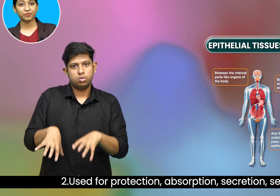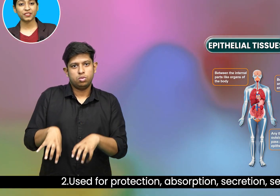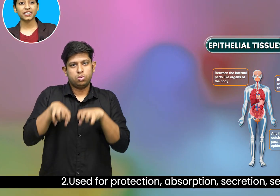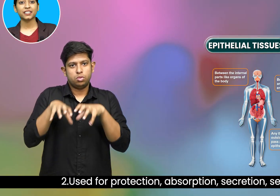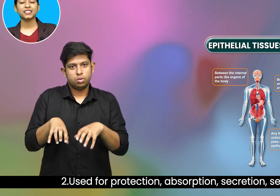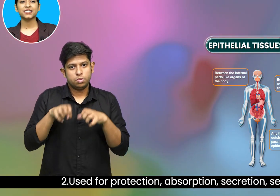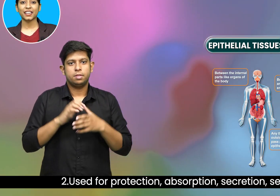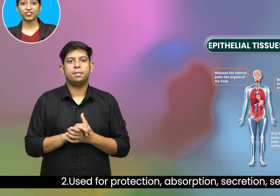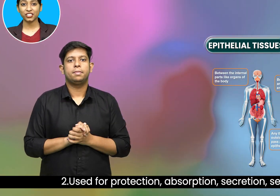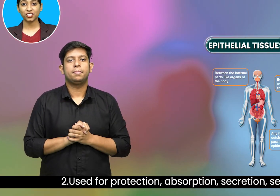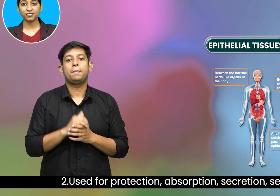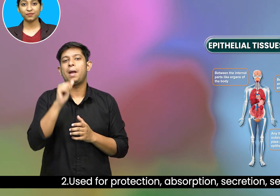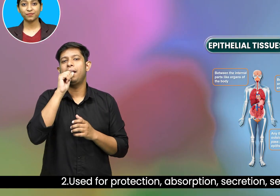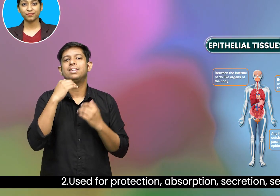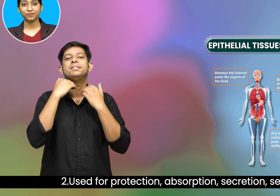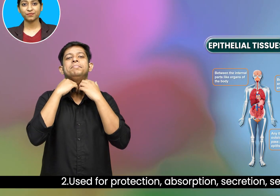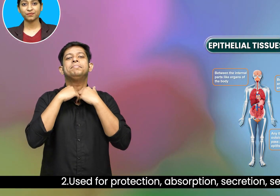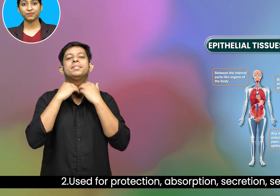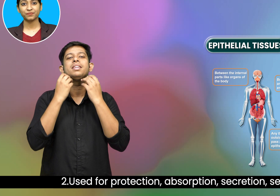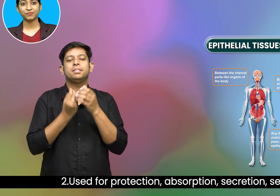absorption, secretion,